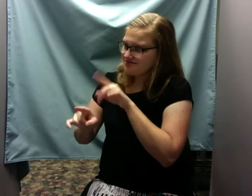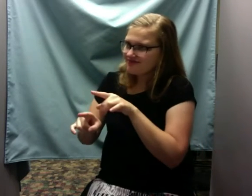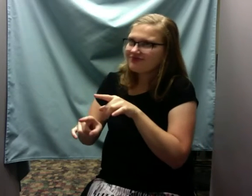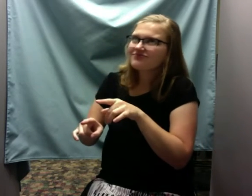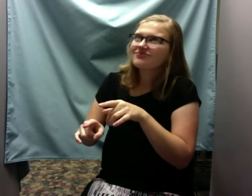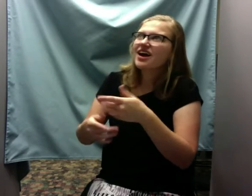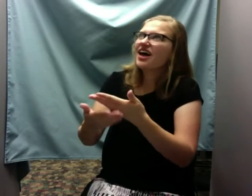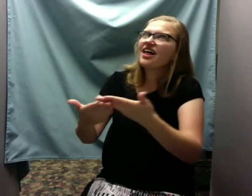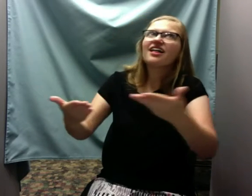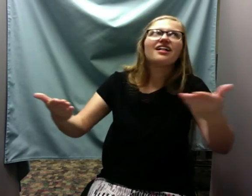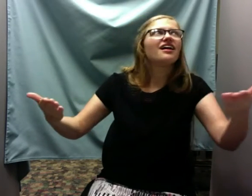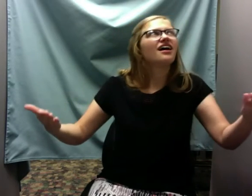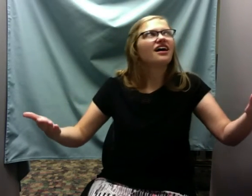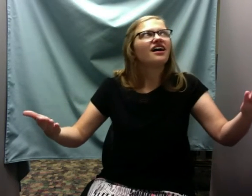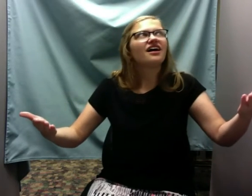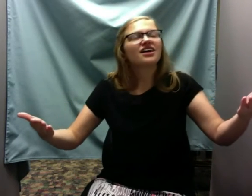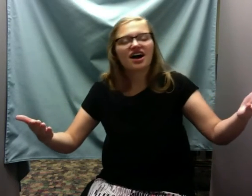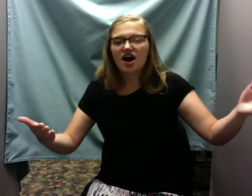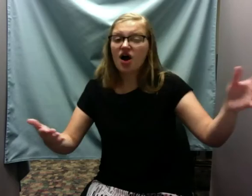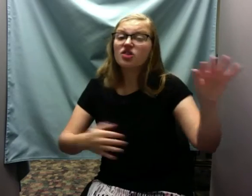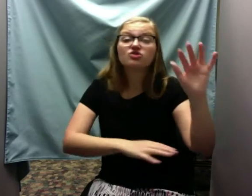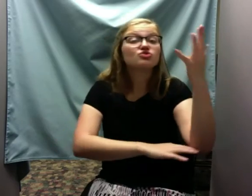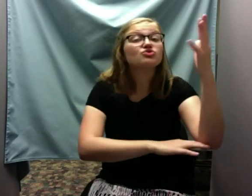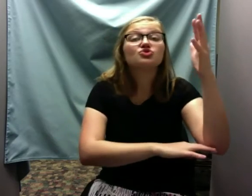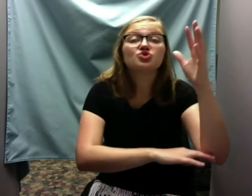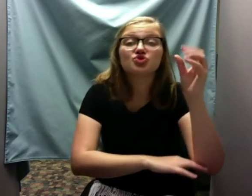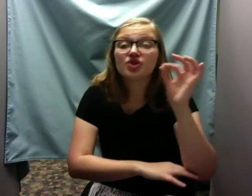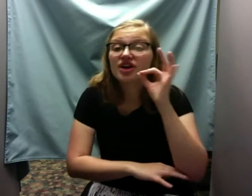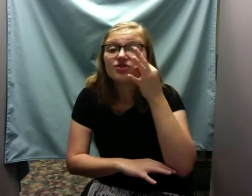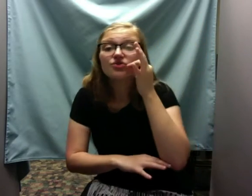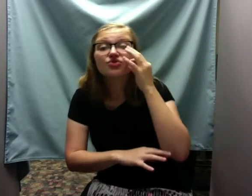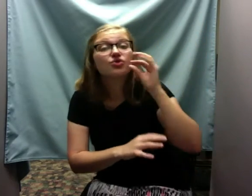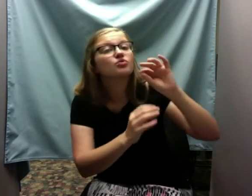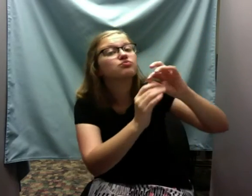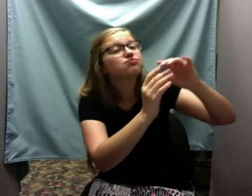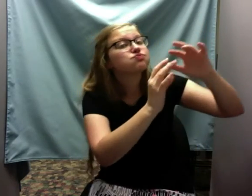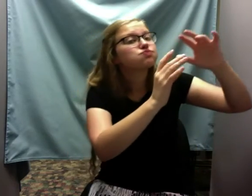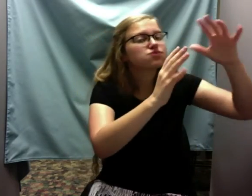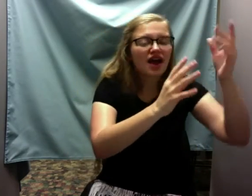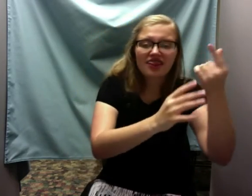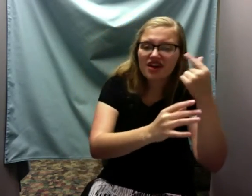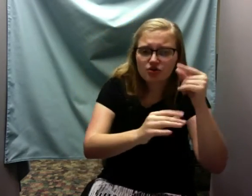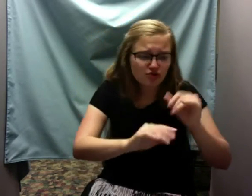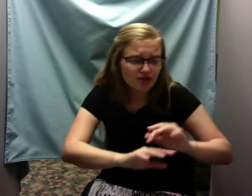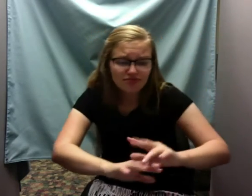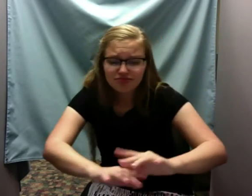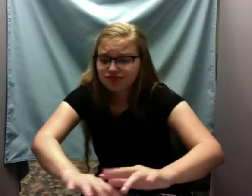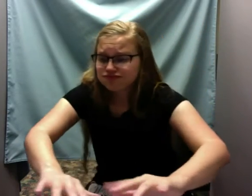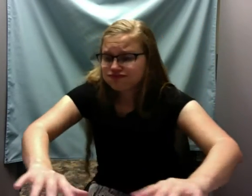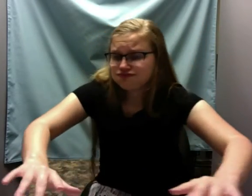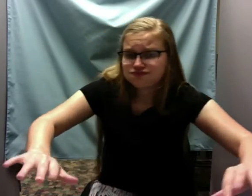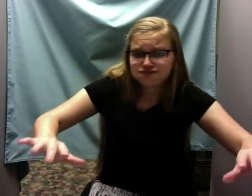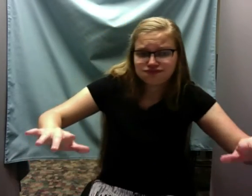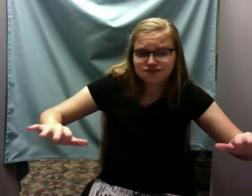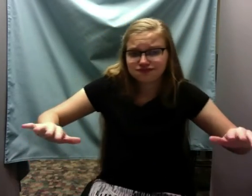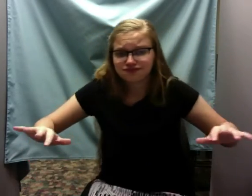"Behold, I have given you every herb-bearing seed, which is upon the face of all the earth, and every tree,